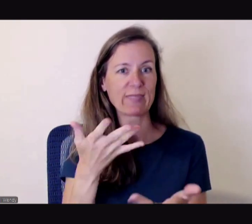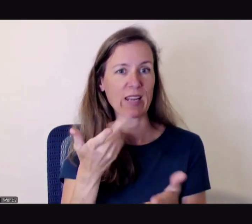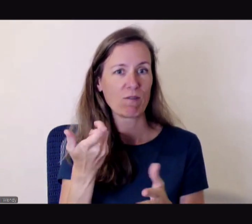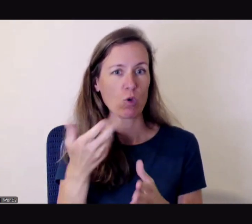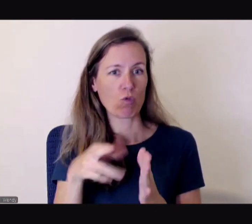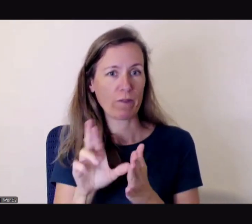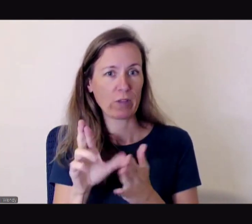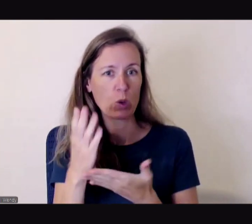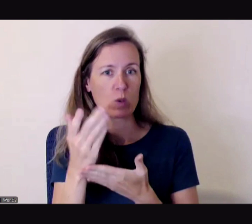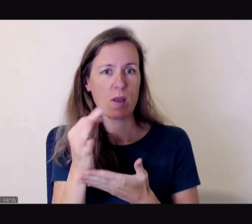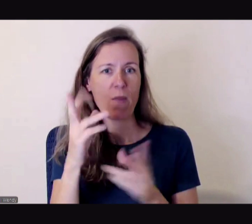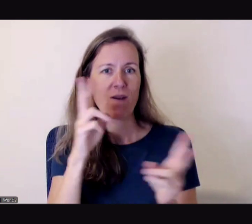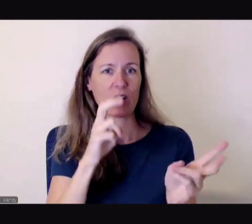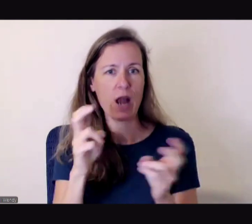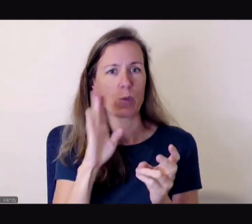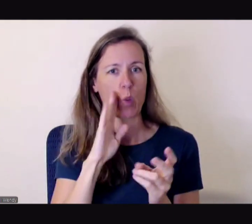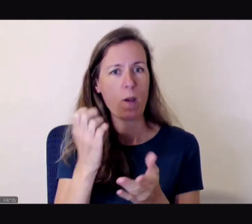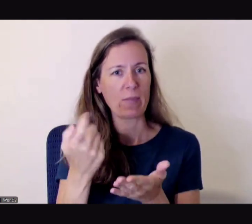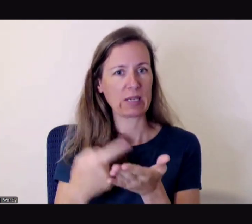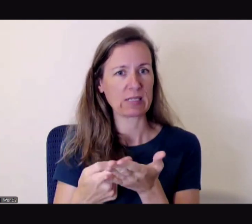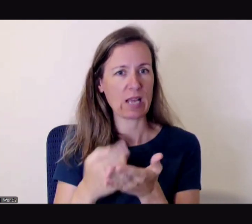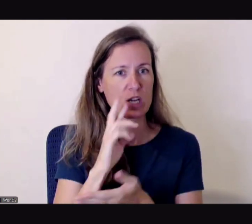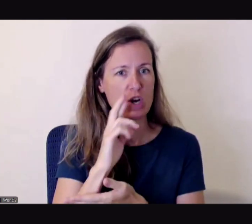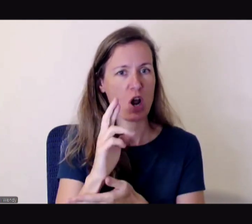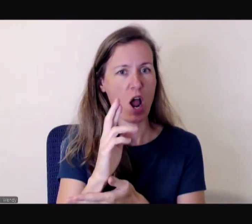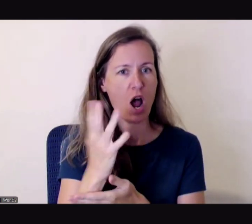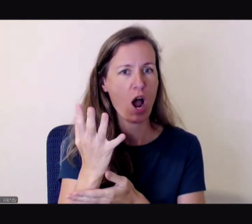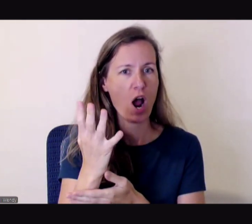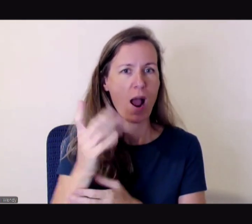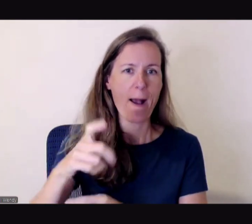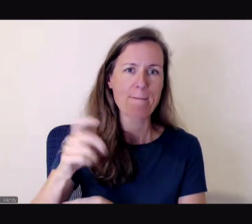Also holding a pre-election meeting with candidates to